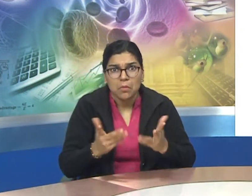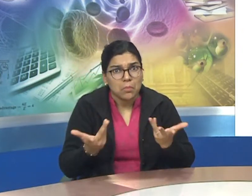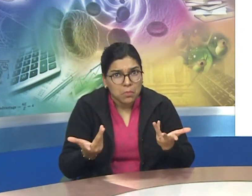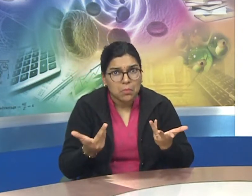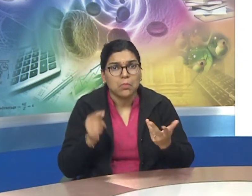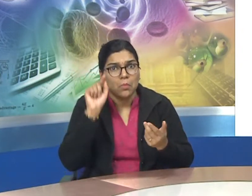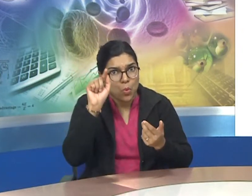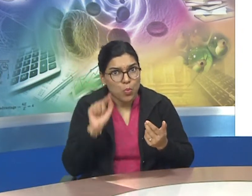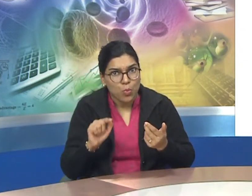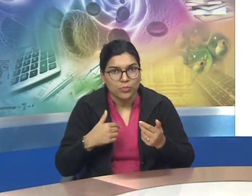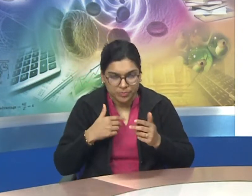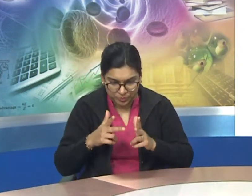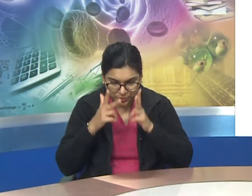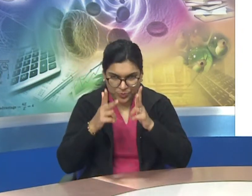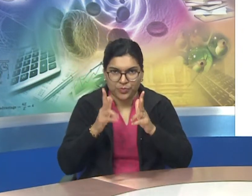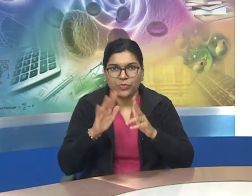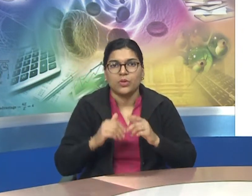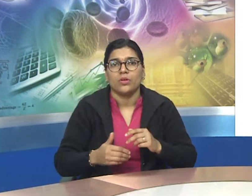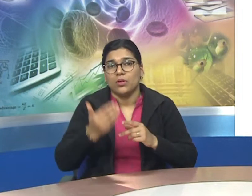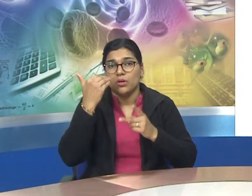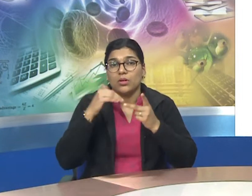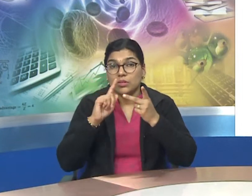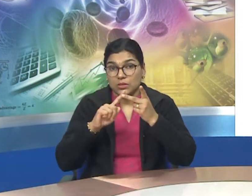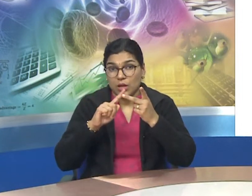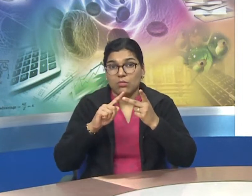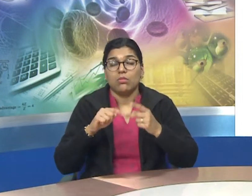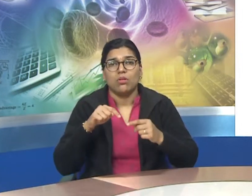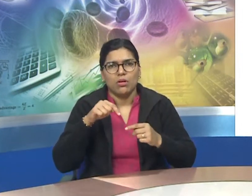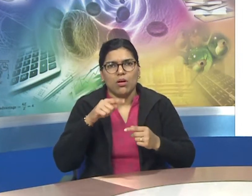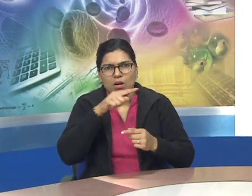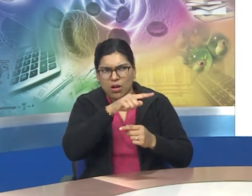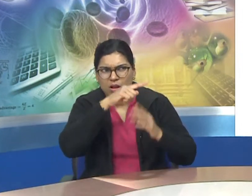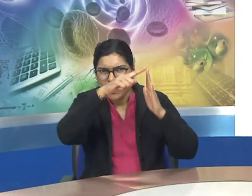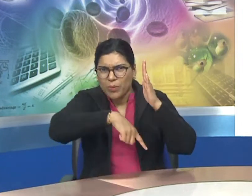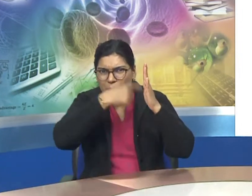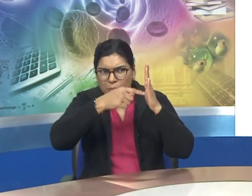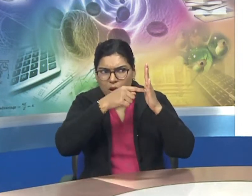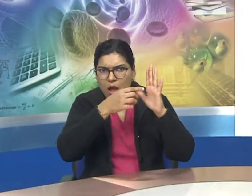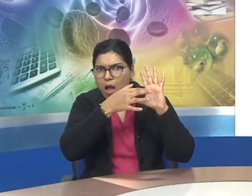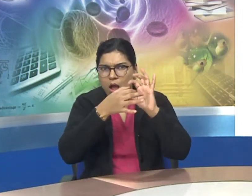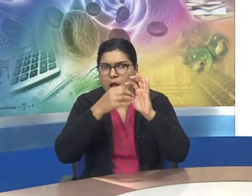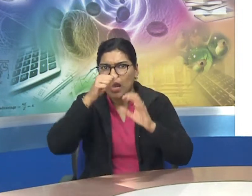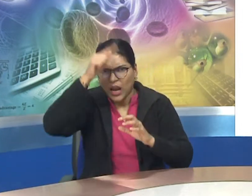and where and how is wind energy used in India?